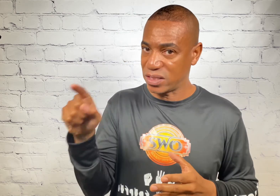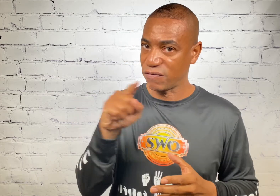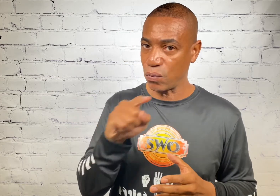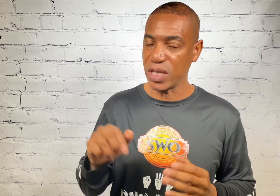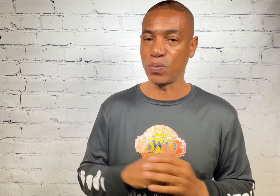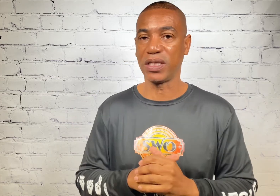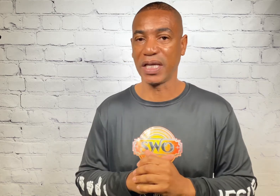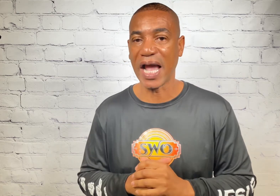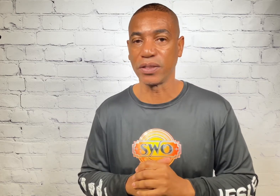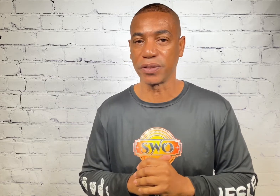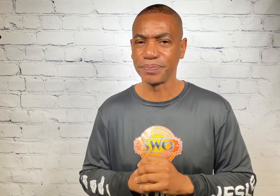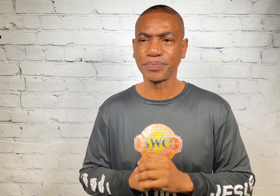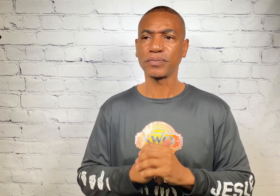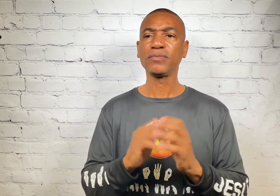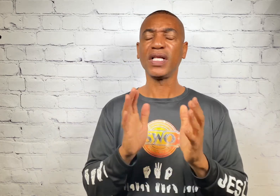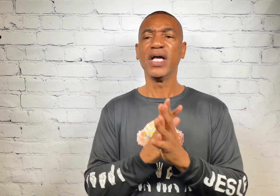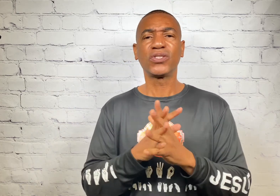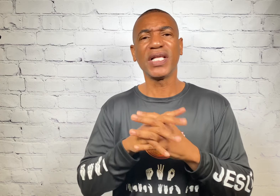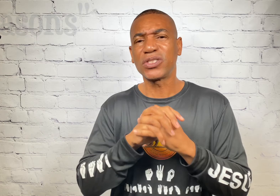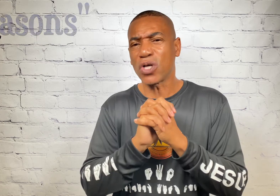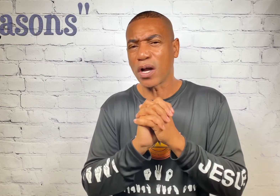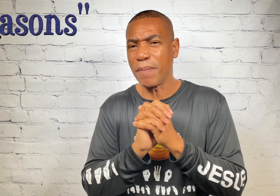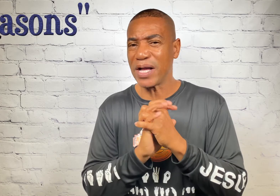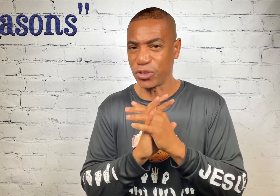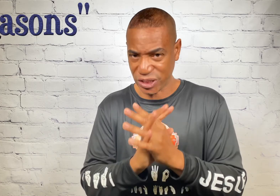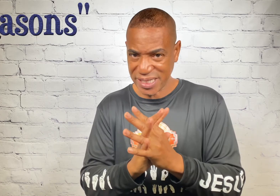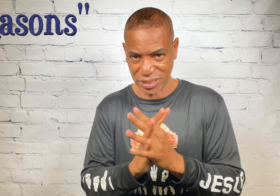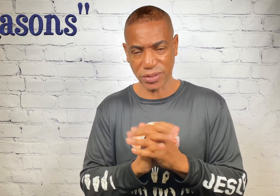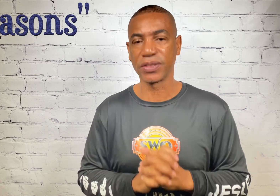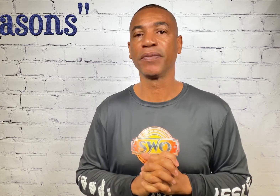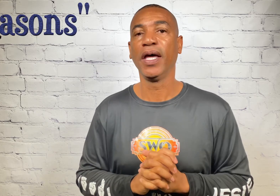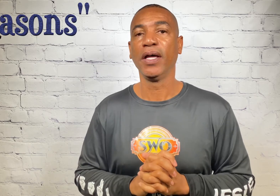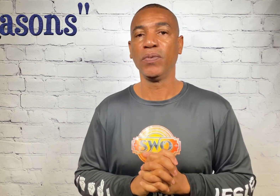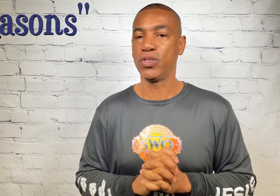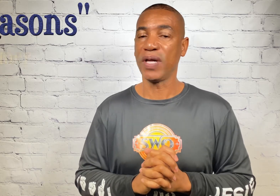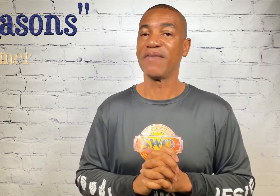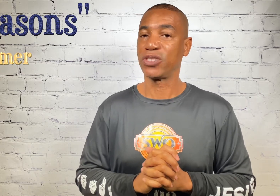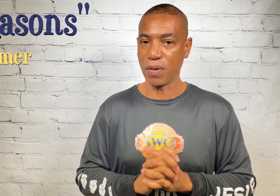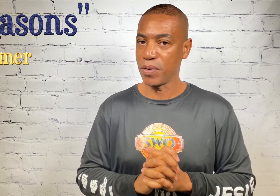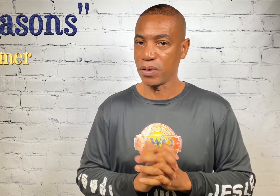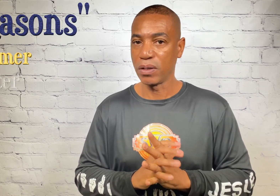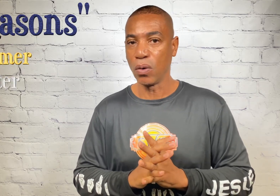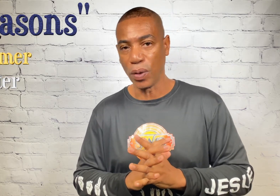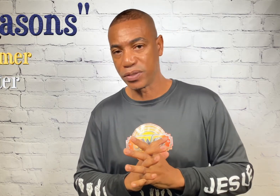different weeks within the calendar. So let's talk about seasons. We do have summer,